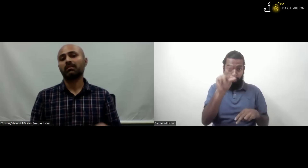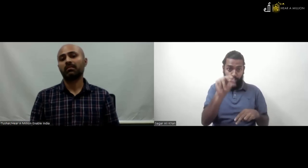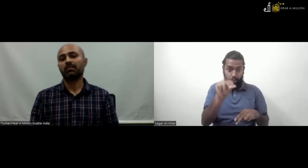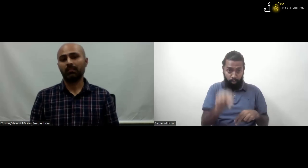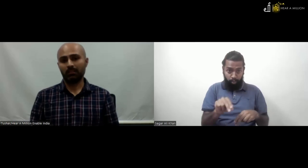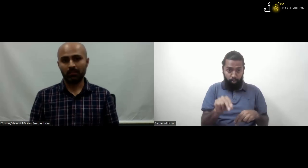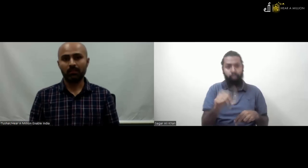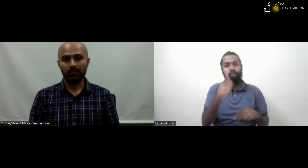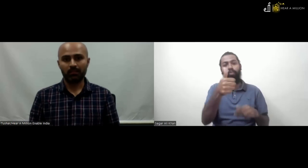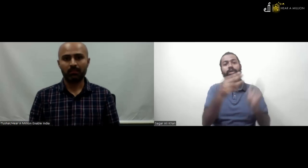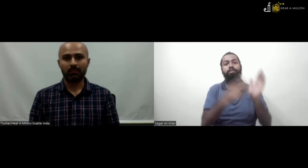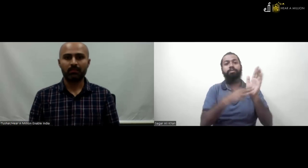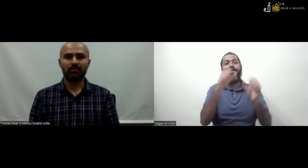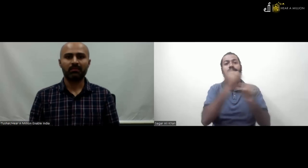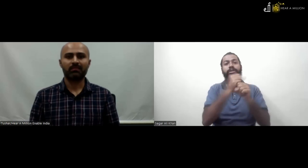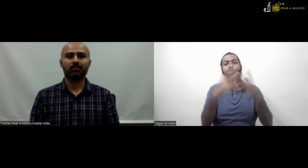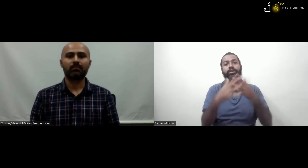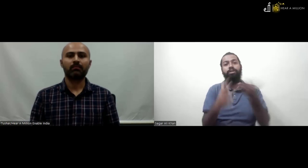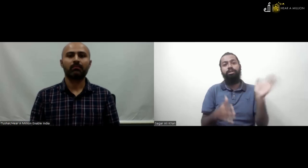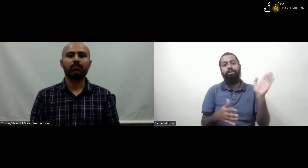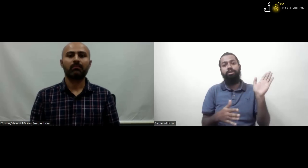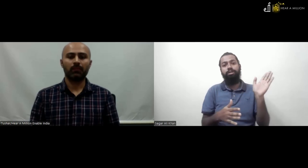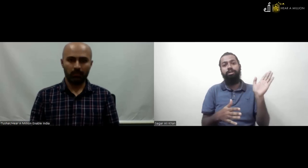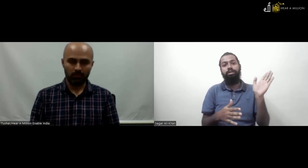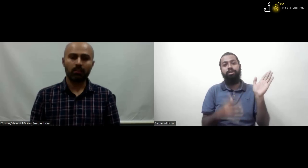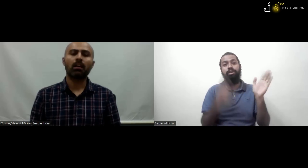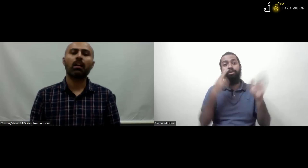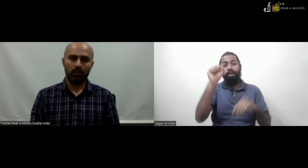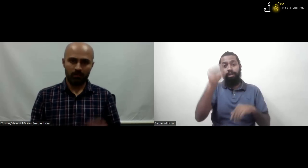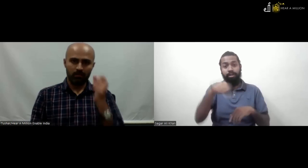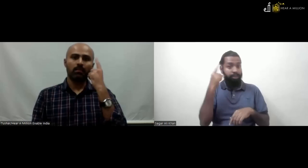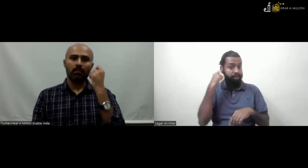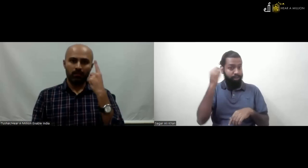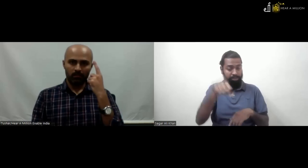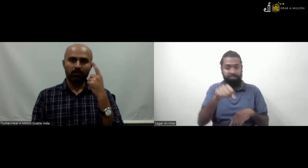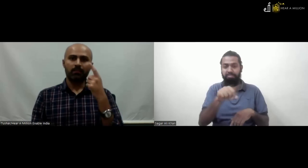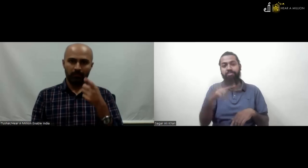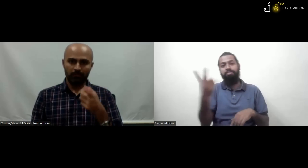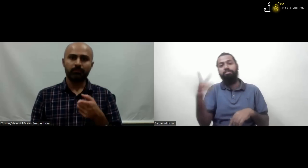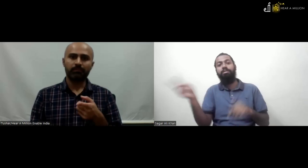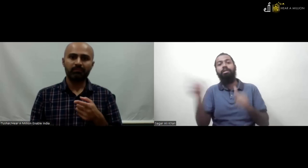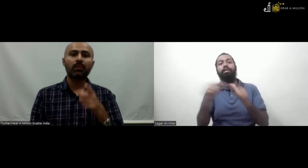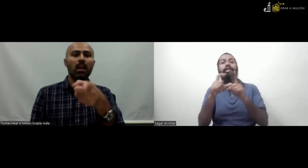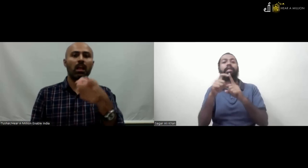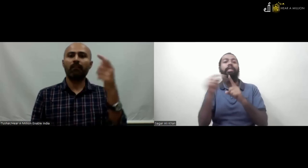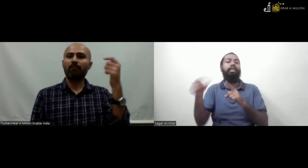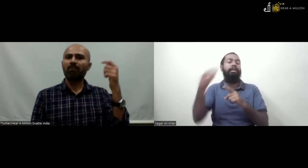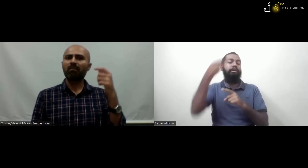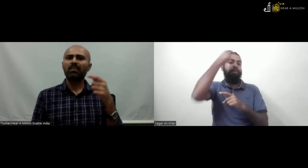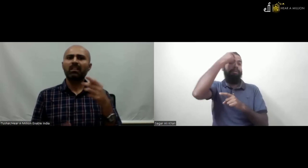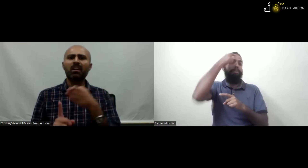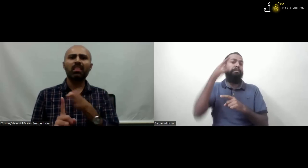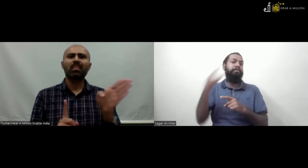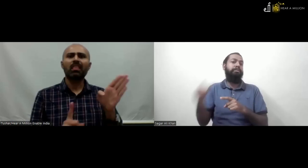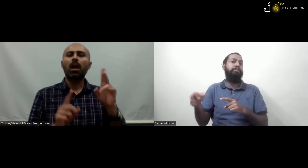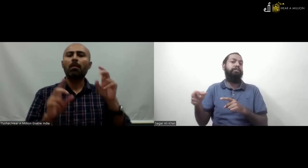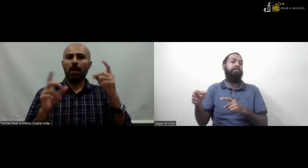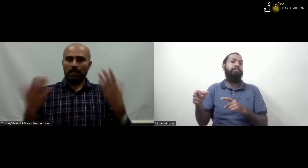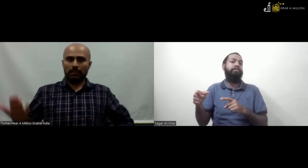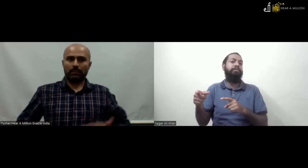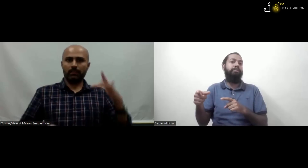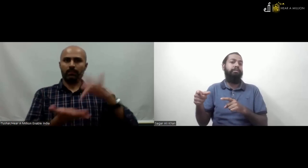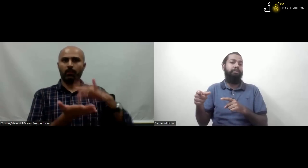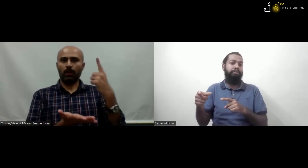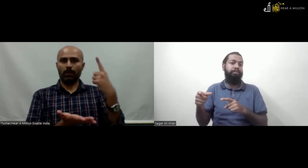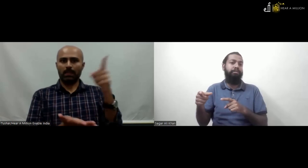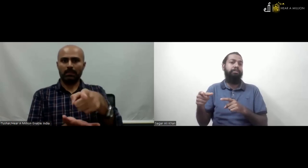see, the fact is, because the physical fitness, the last question, do you hear or not? Do you have hearing sense? I put no. That is the